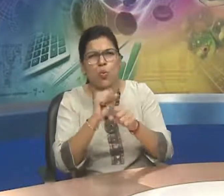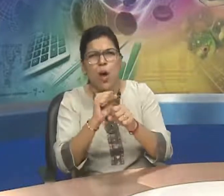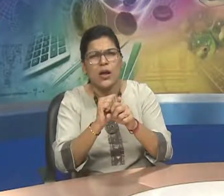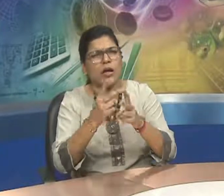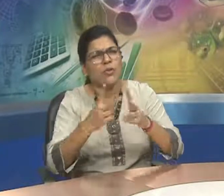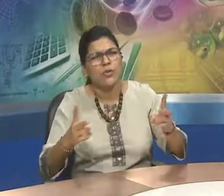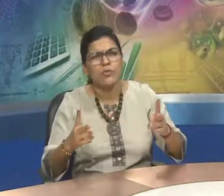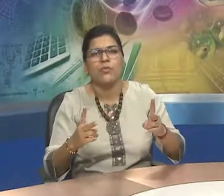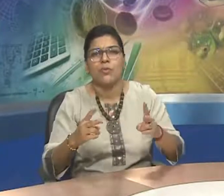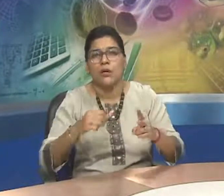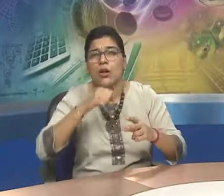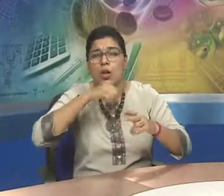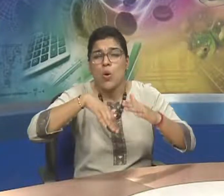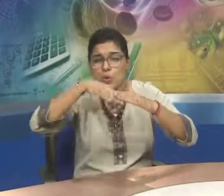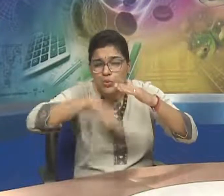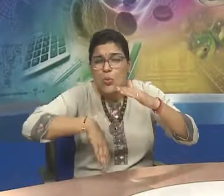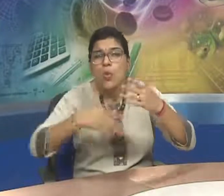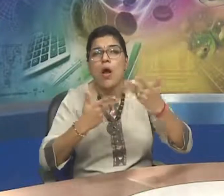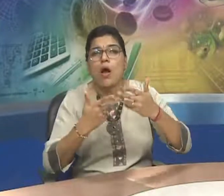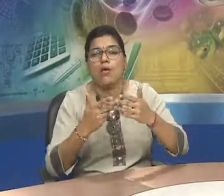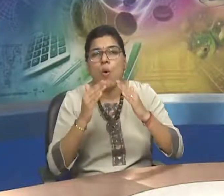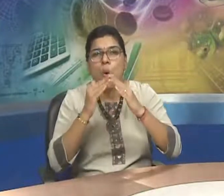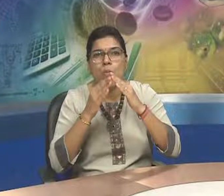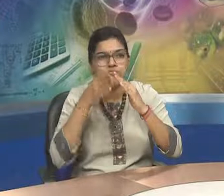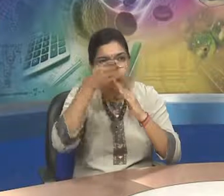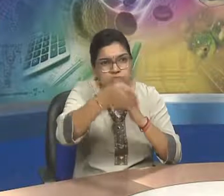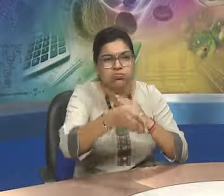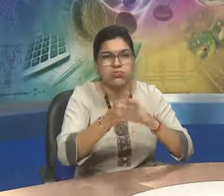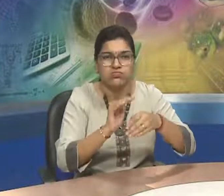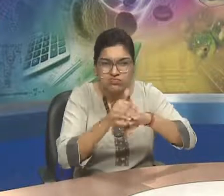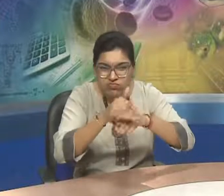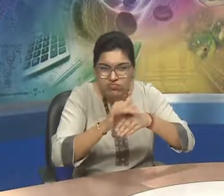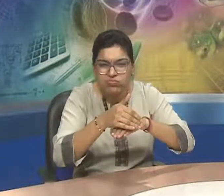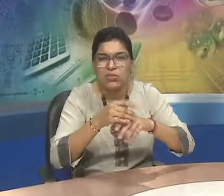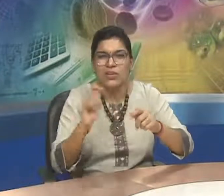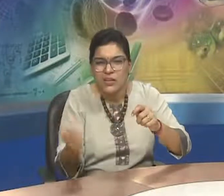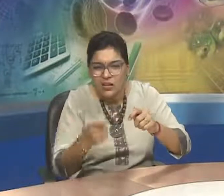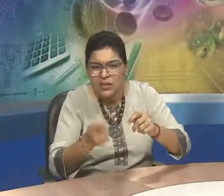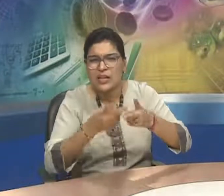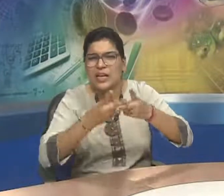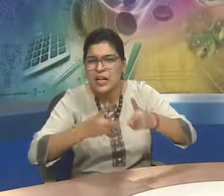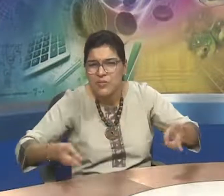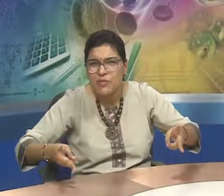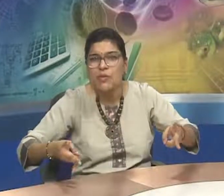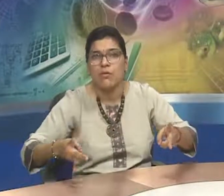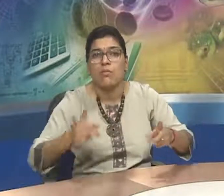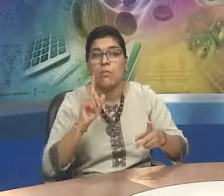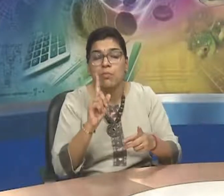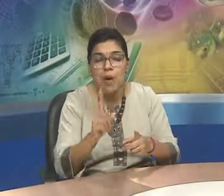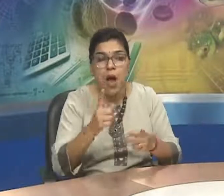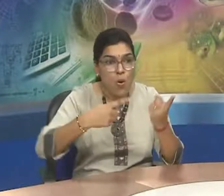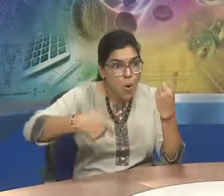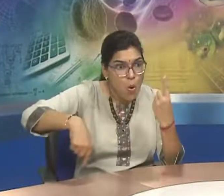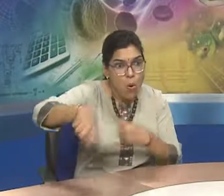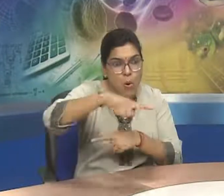So, this is also the right against exploitation, because children should not do any work, they